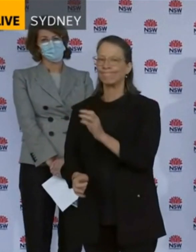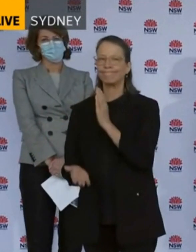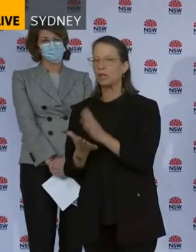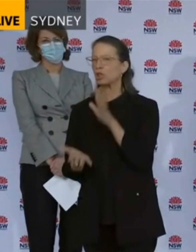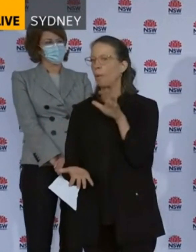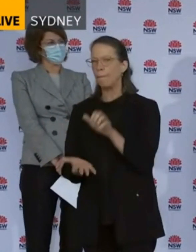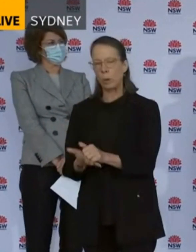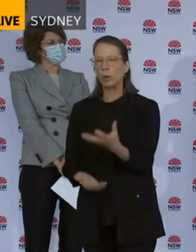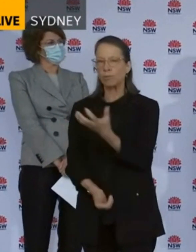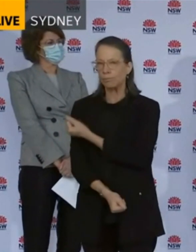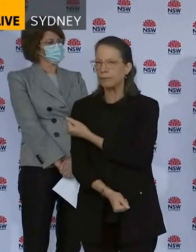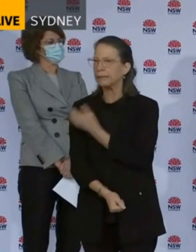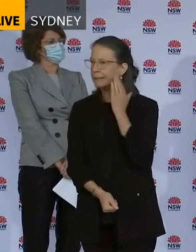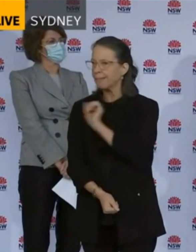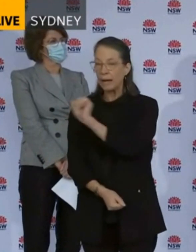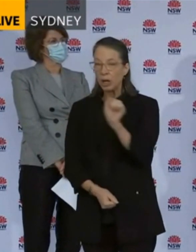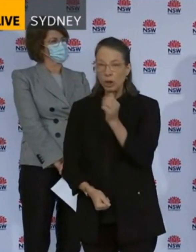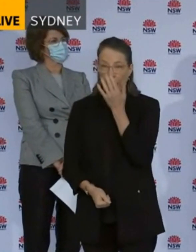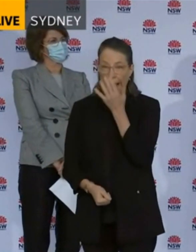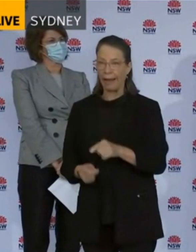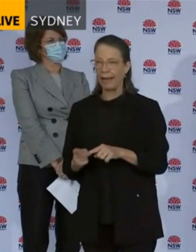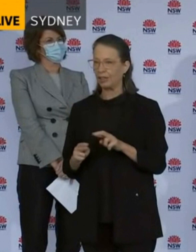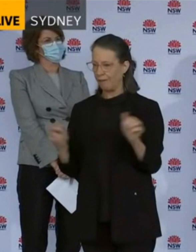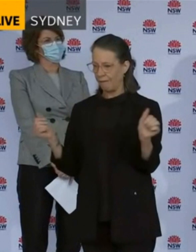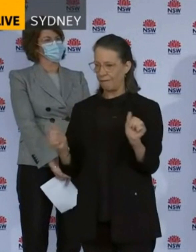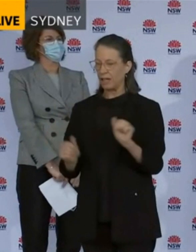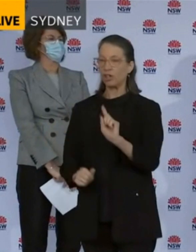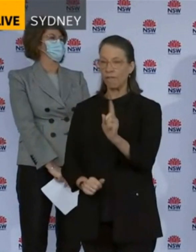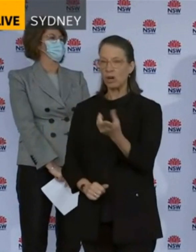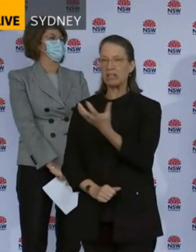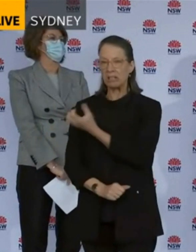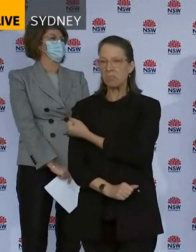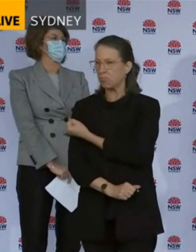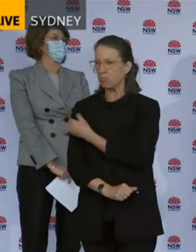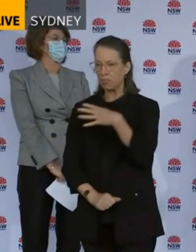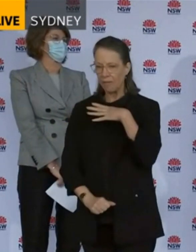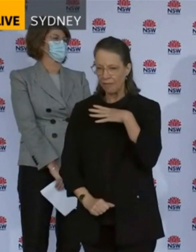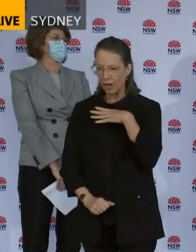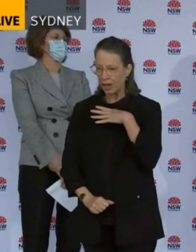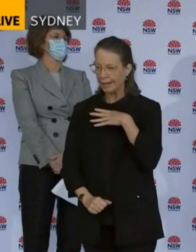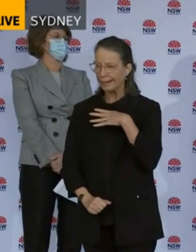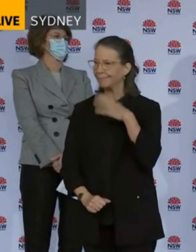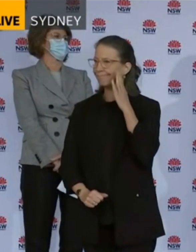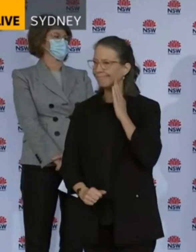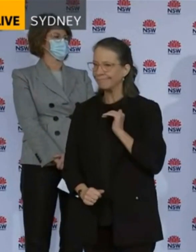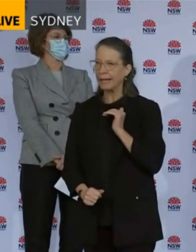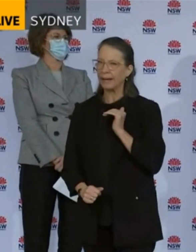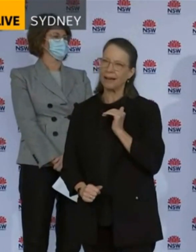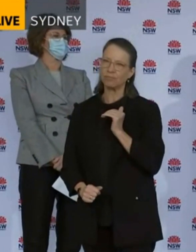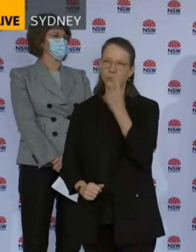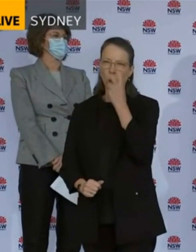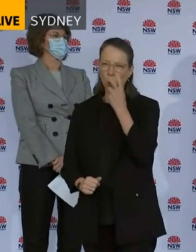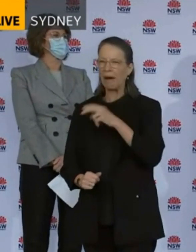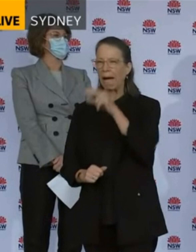of your age, the rate of disease after second dose of AstraZeneca, the issue about the thrombotic